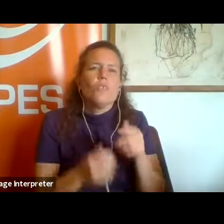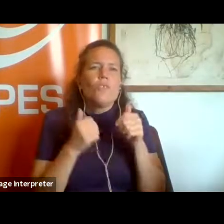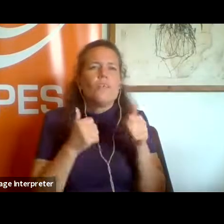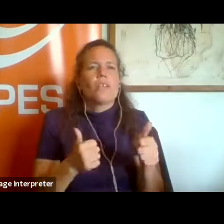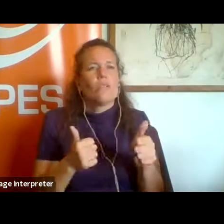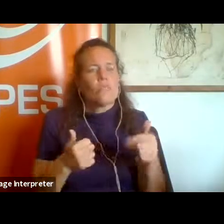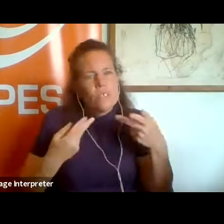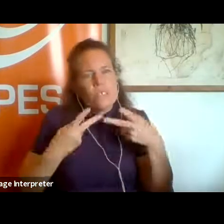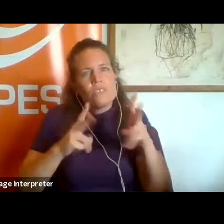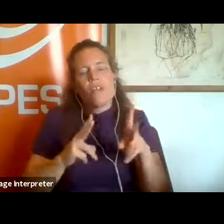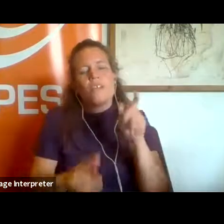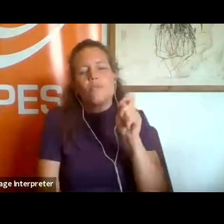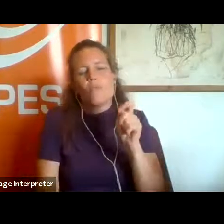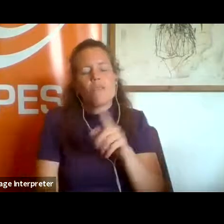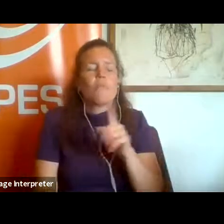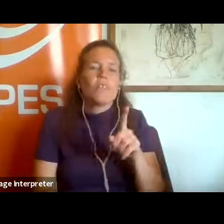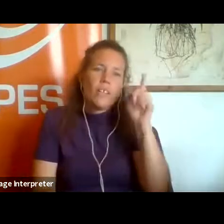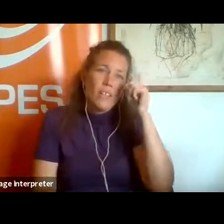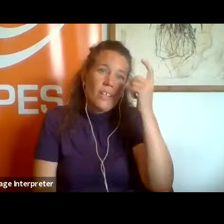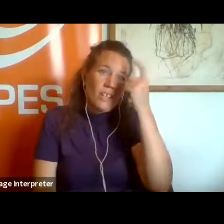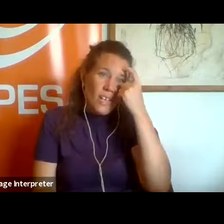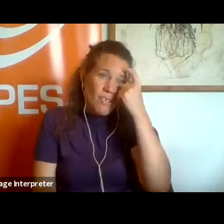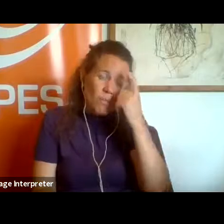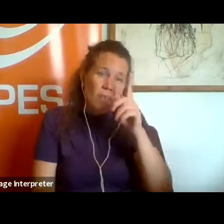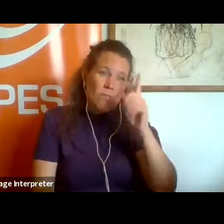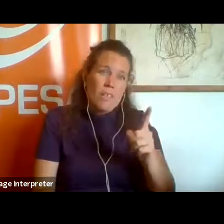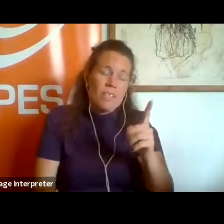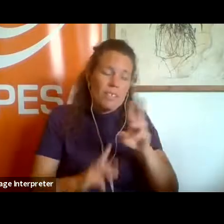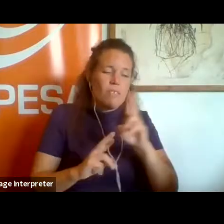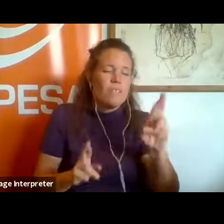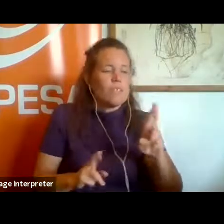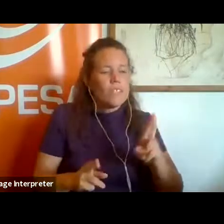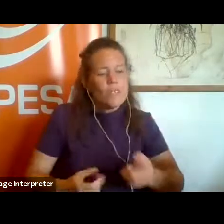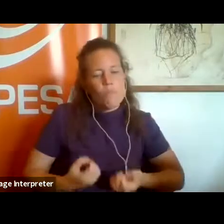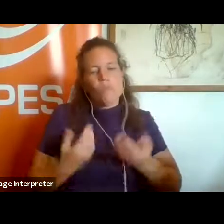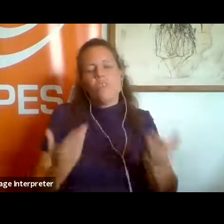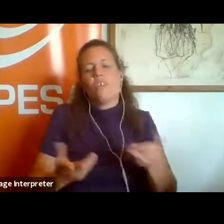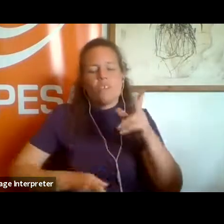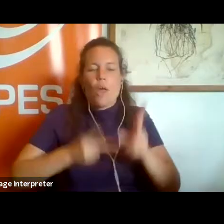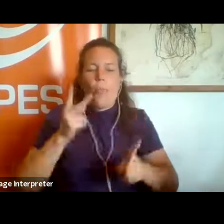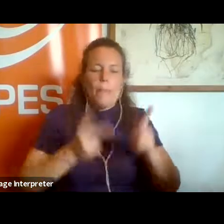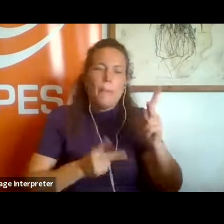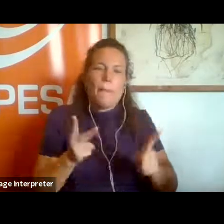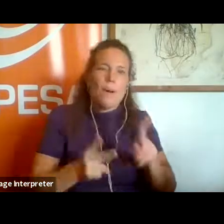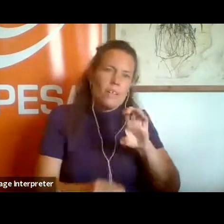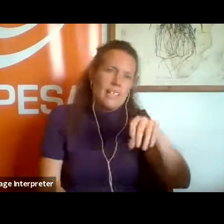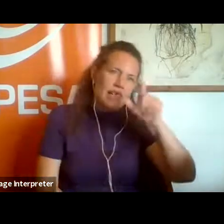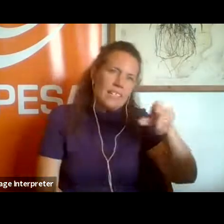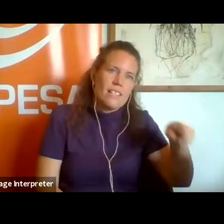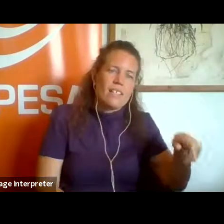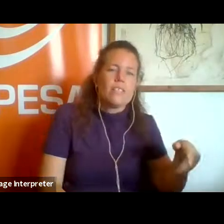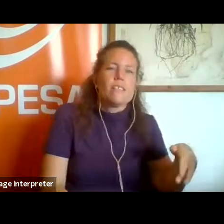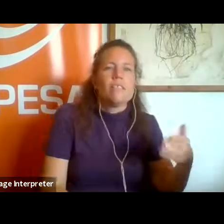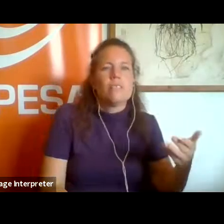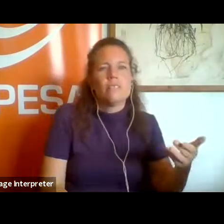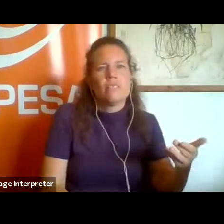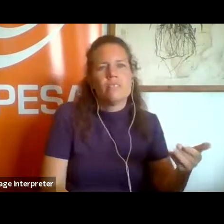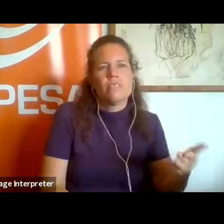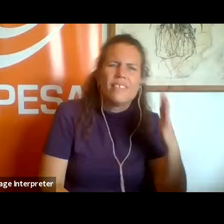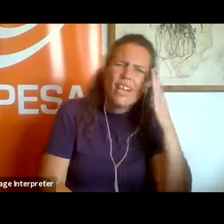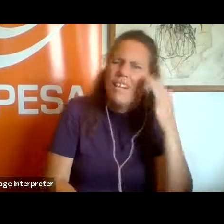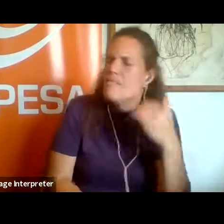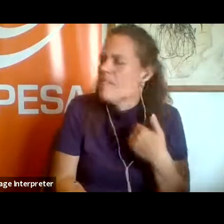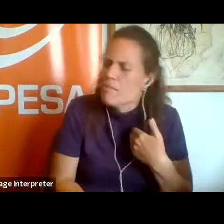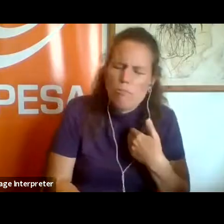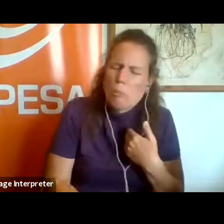point. Obviously, governments are meant to represent the will of our people, or their citizens. And I don't think that